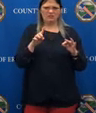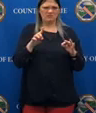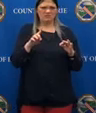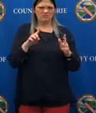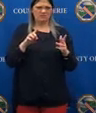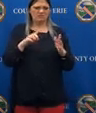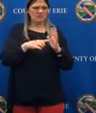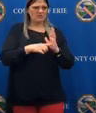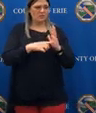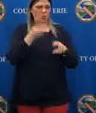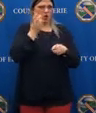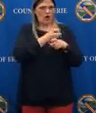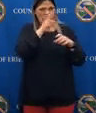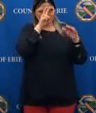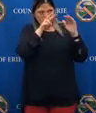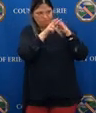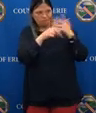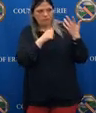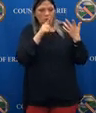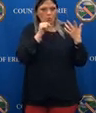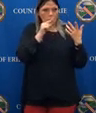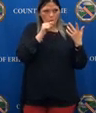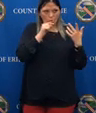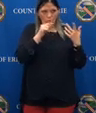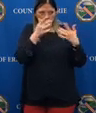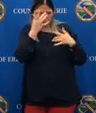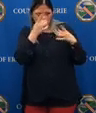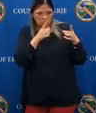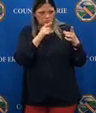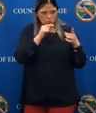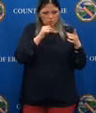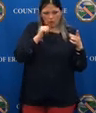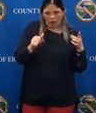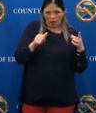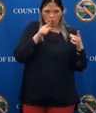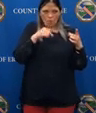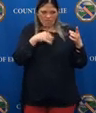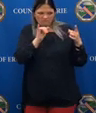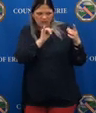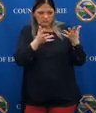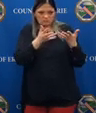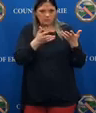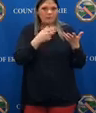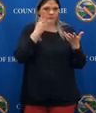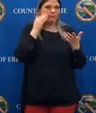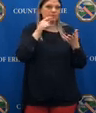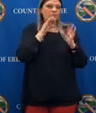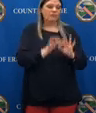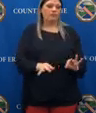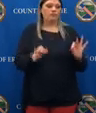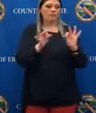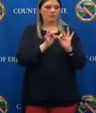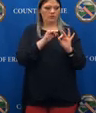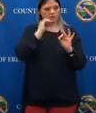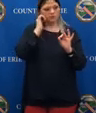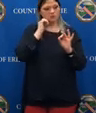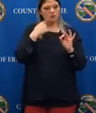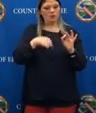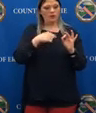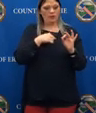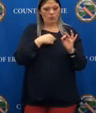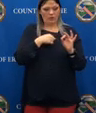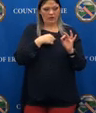to predict who's infected and who isn't. So that's why it's important that we